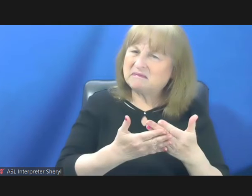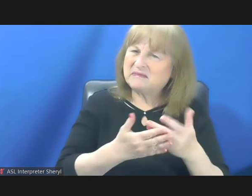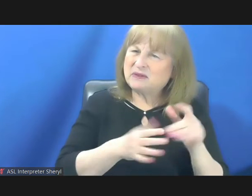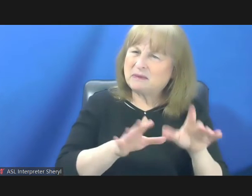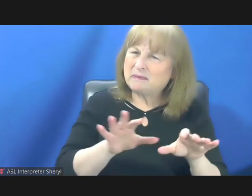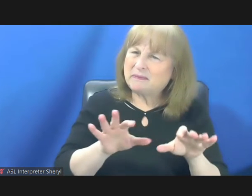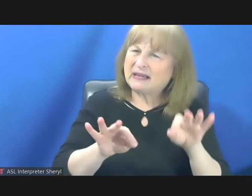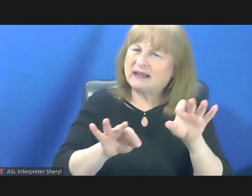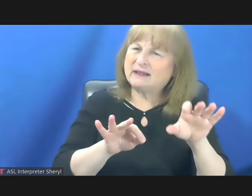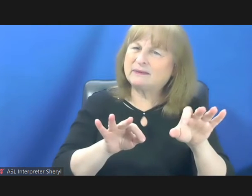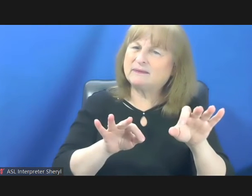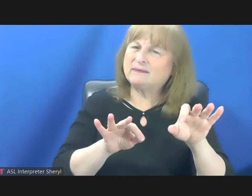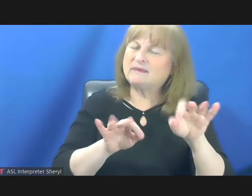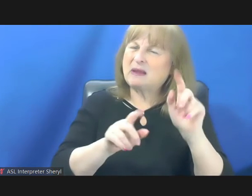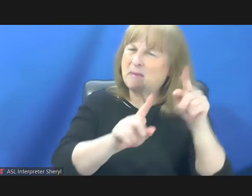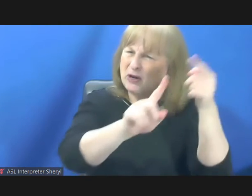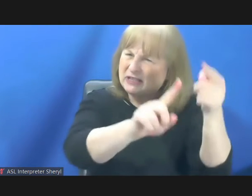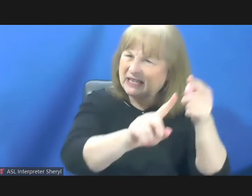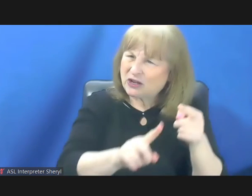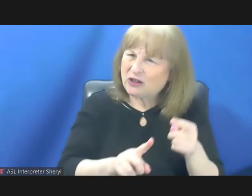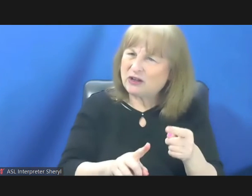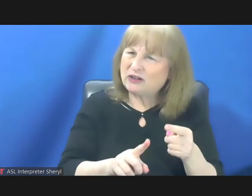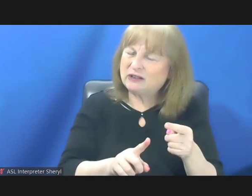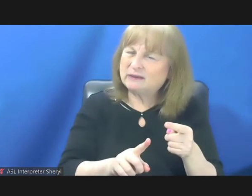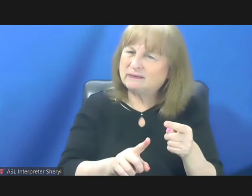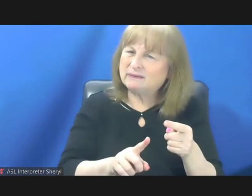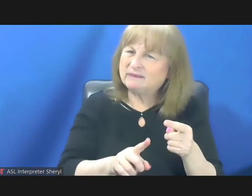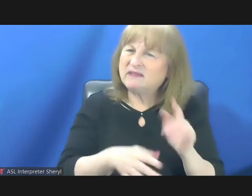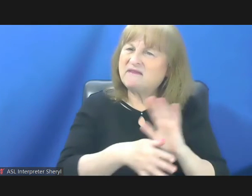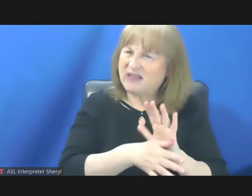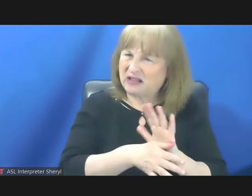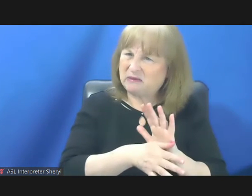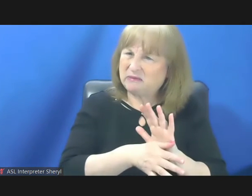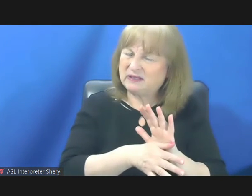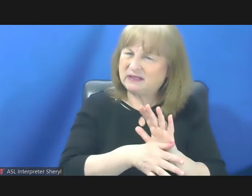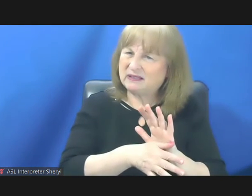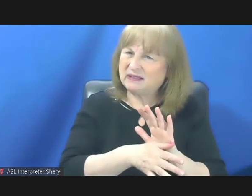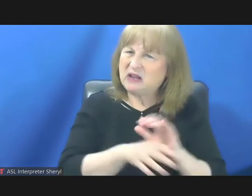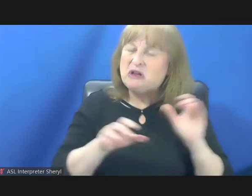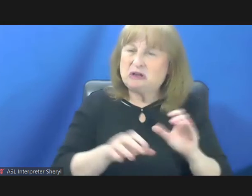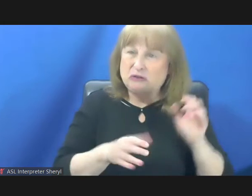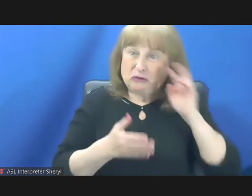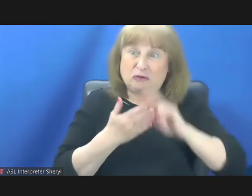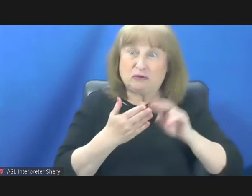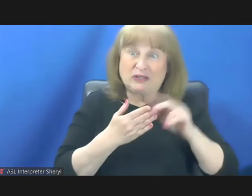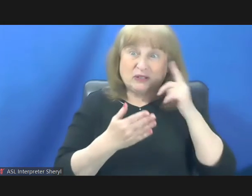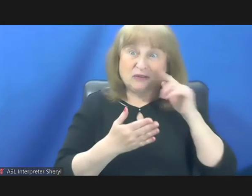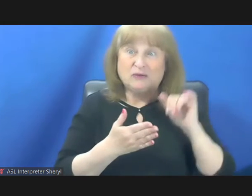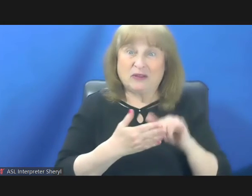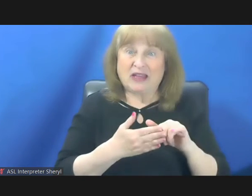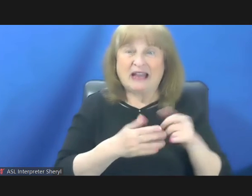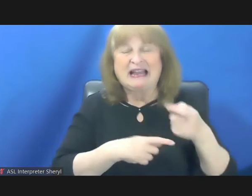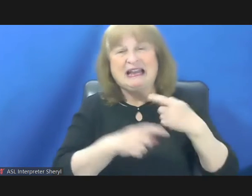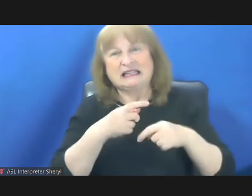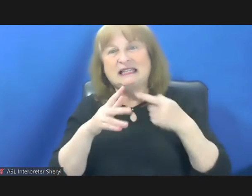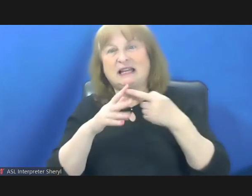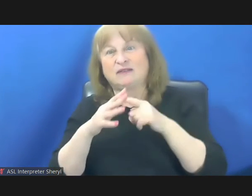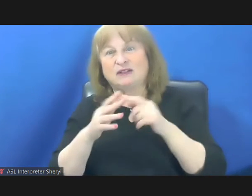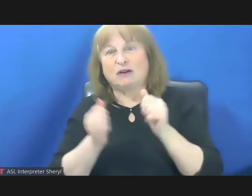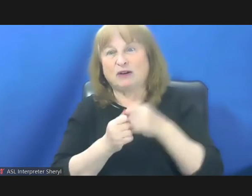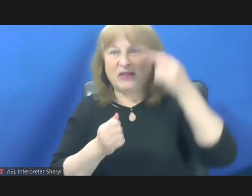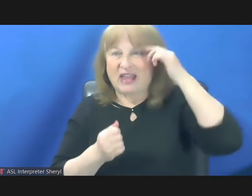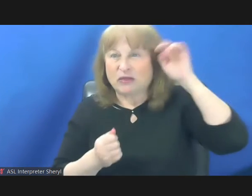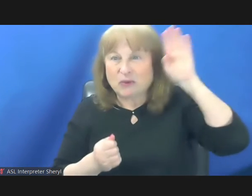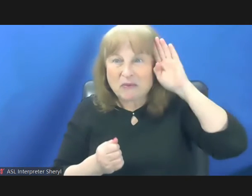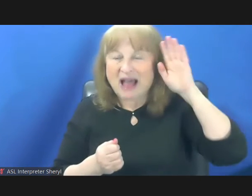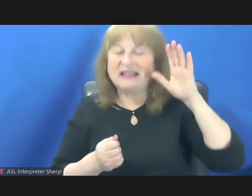picking particular films for, and do the research for them rather than start with anthropology